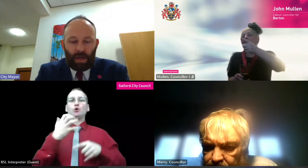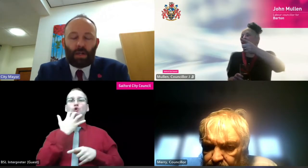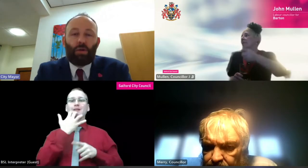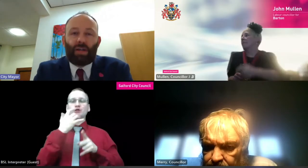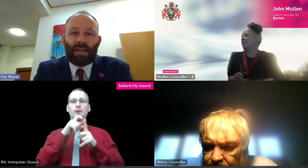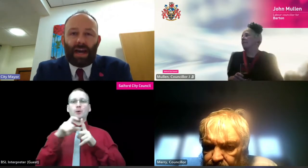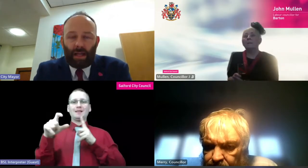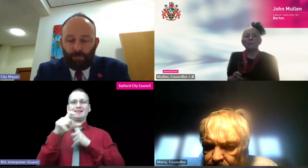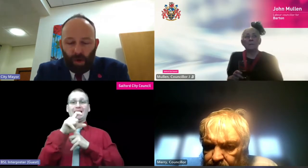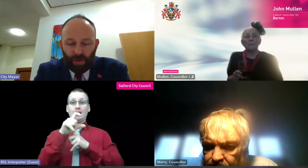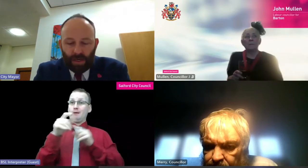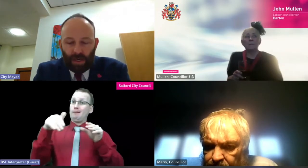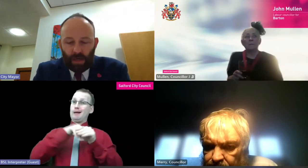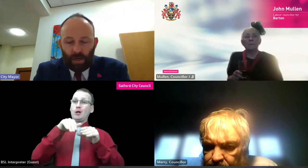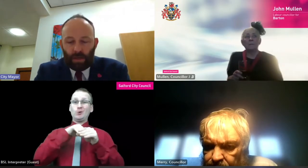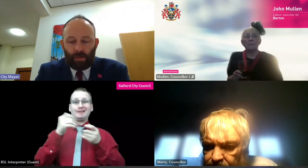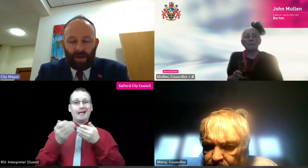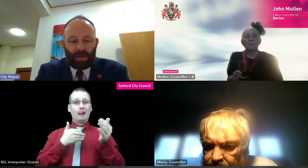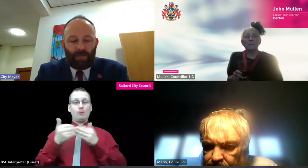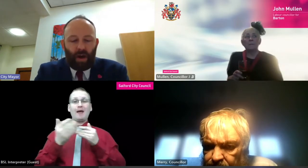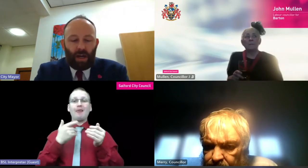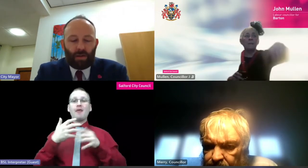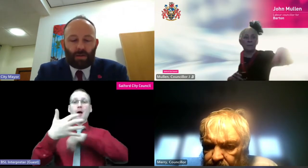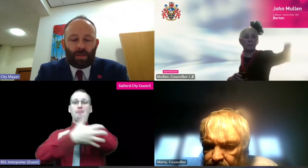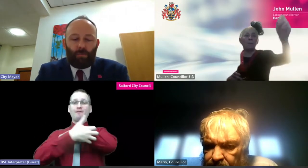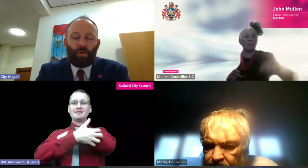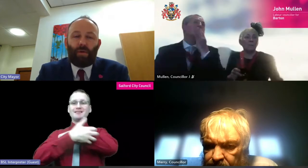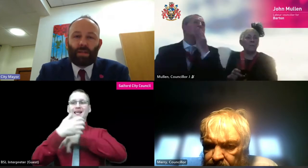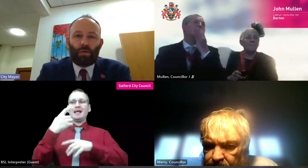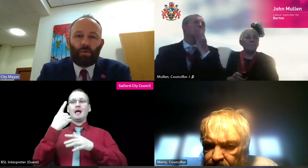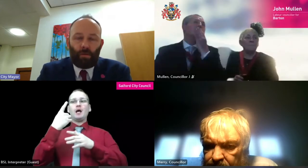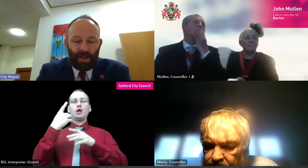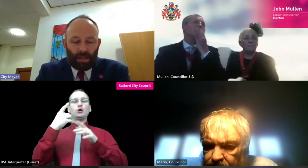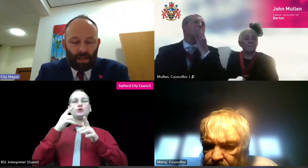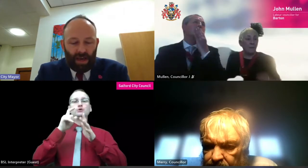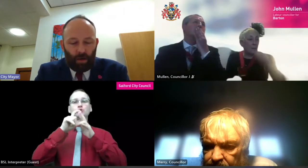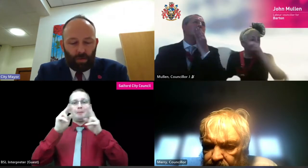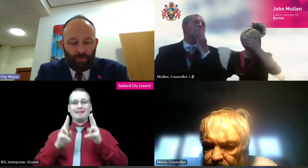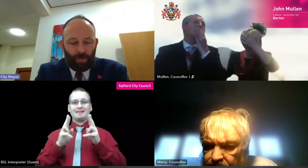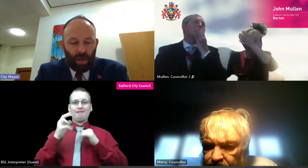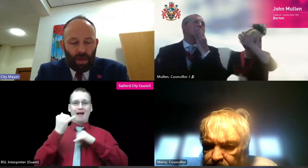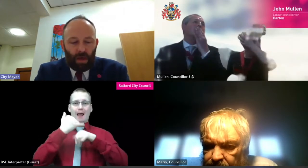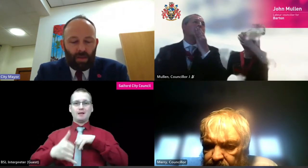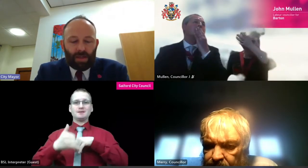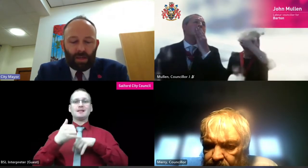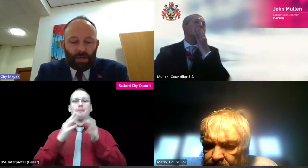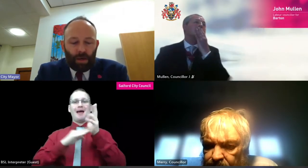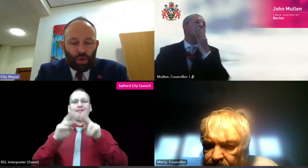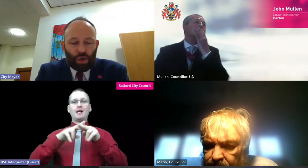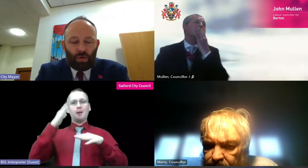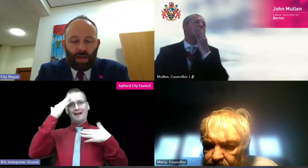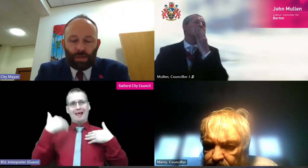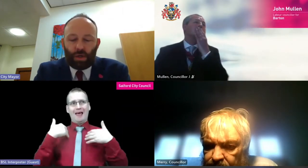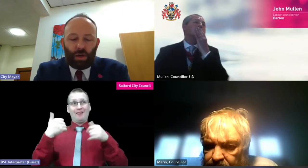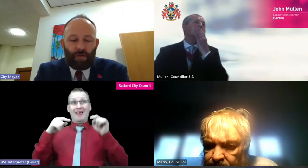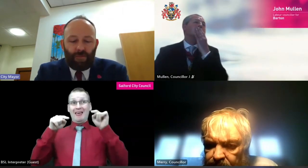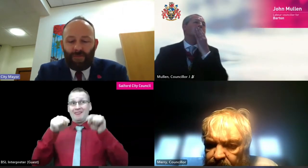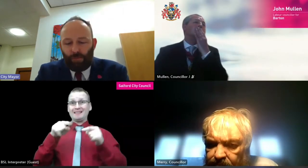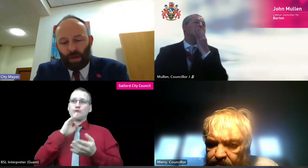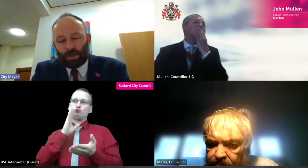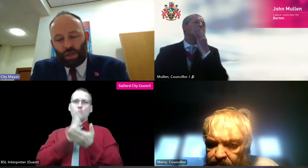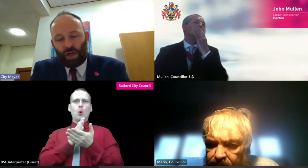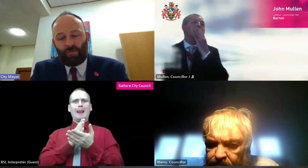community, including tackling poverty, domestic violence, and parental mental health. This is truly